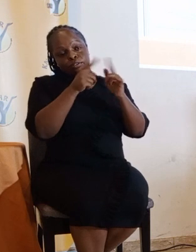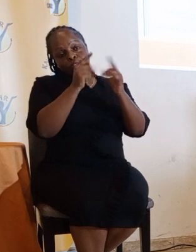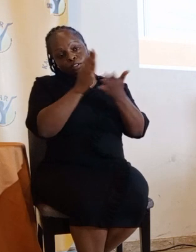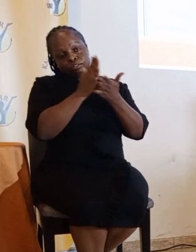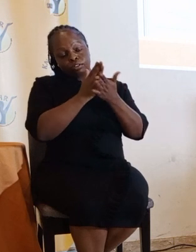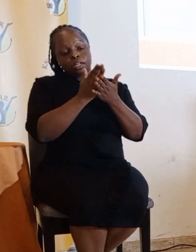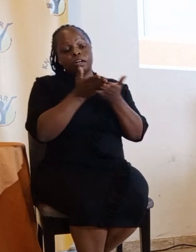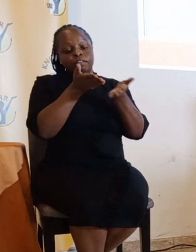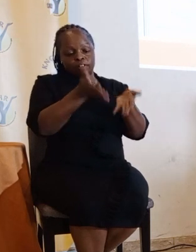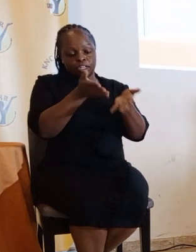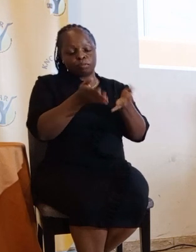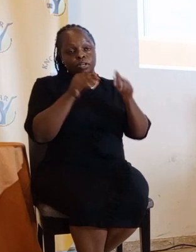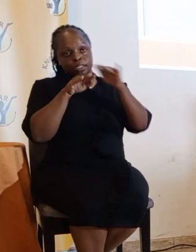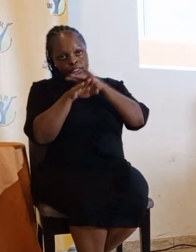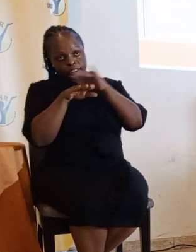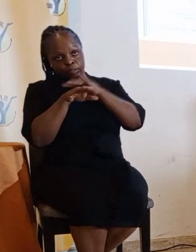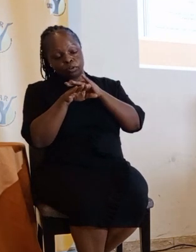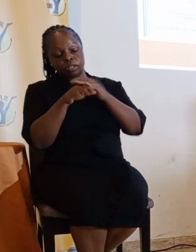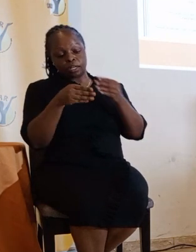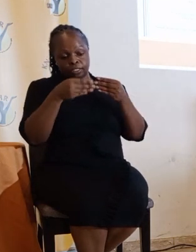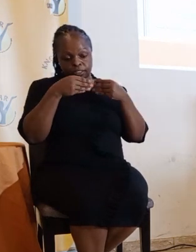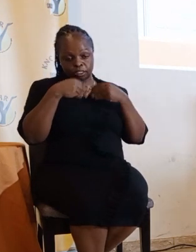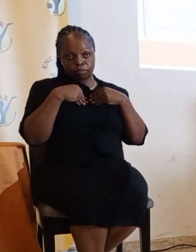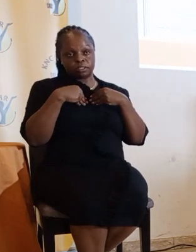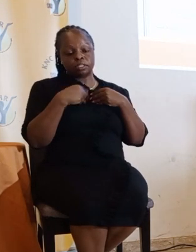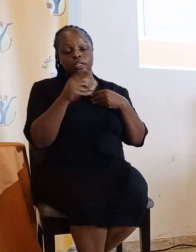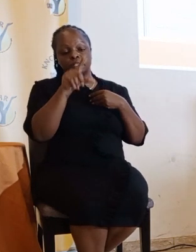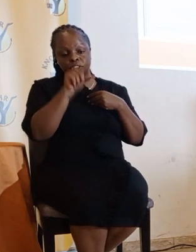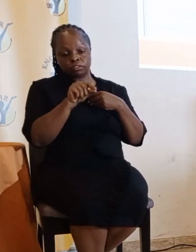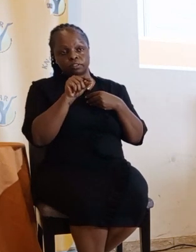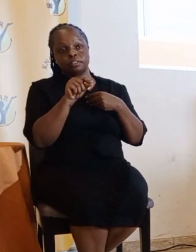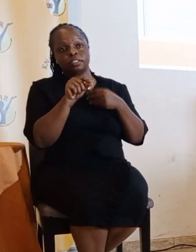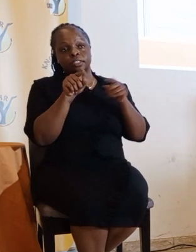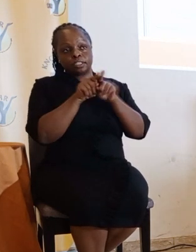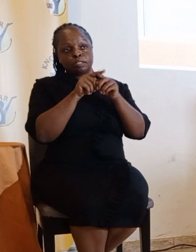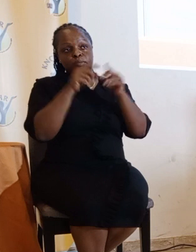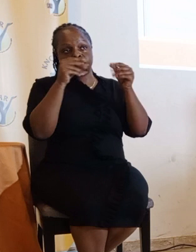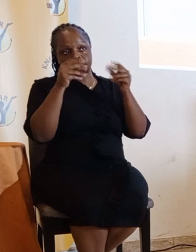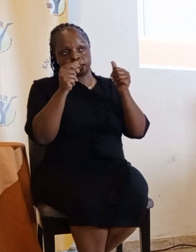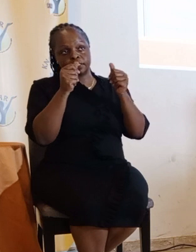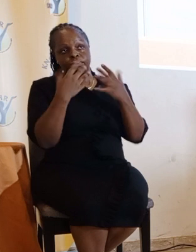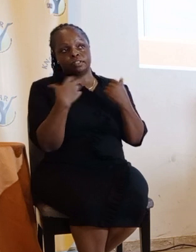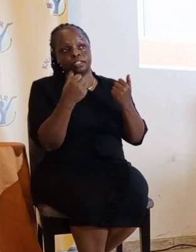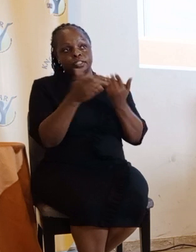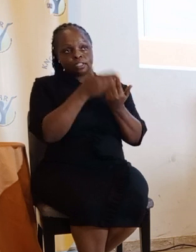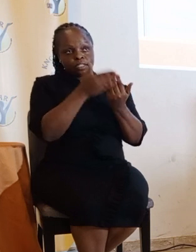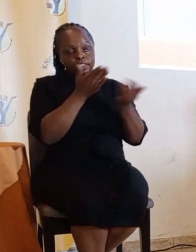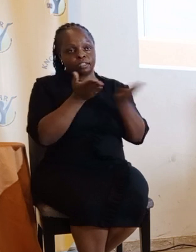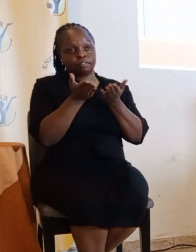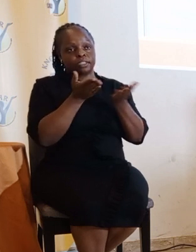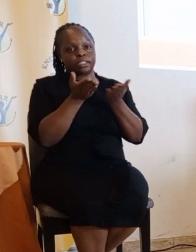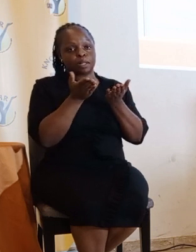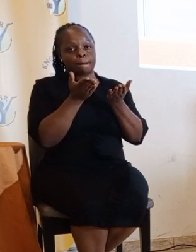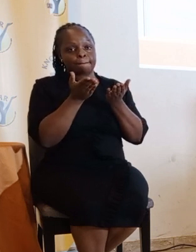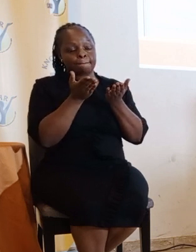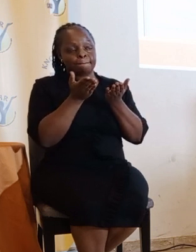availability, accessibility, acceptability, affordability, and quality of healthcare